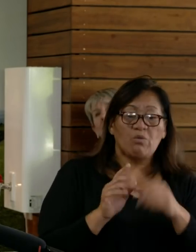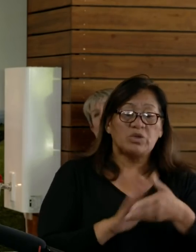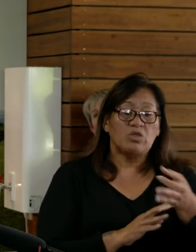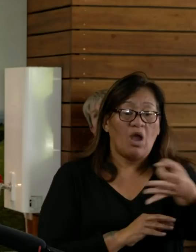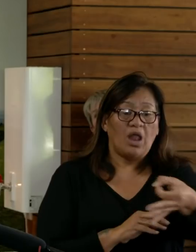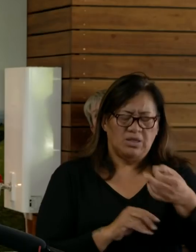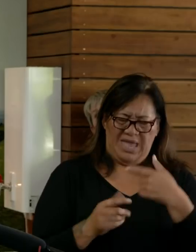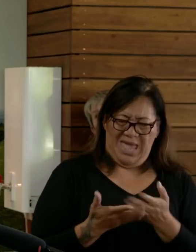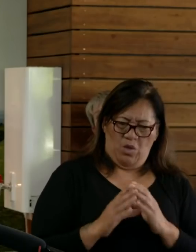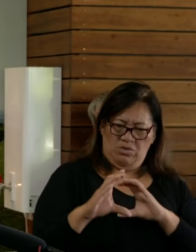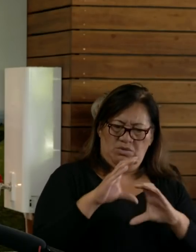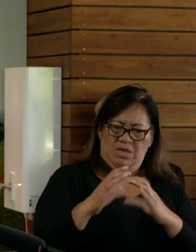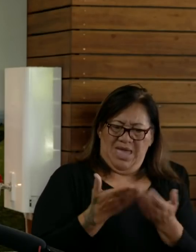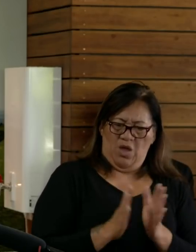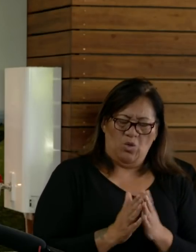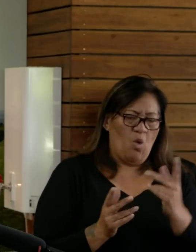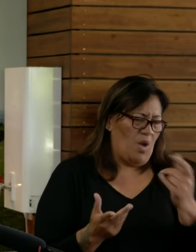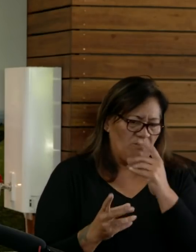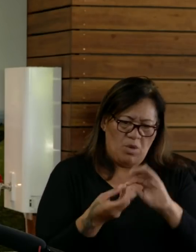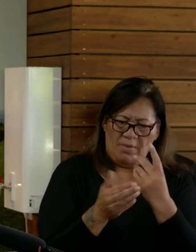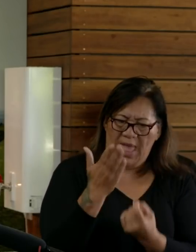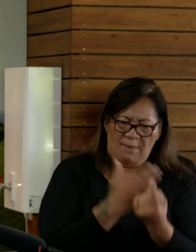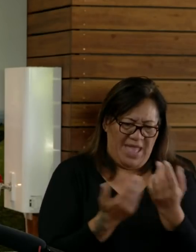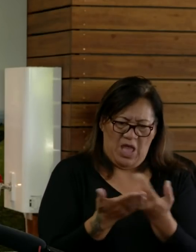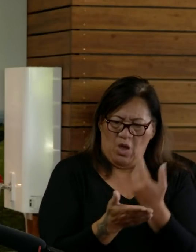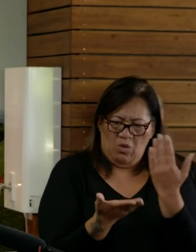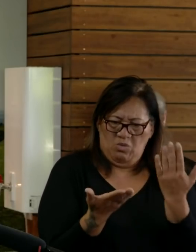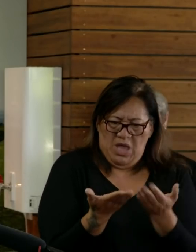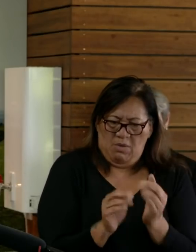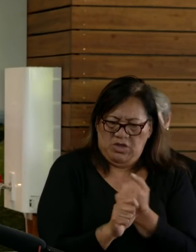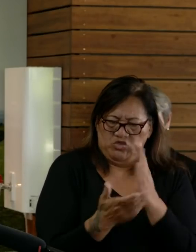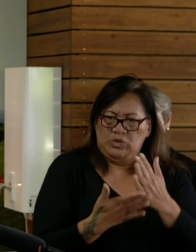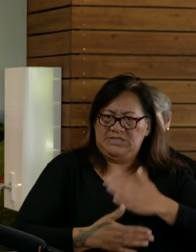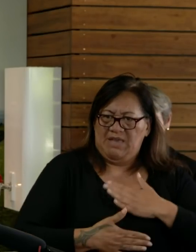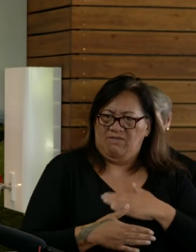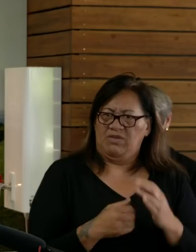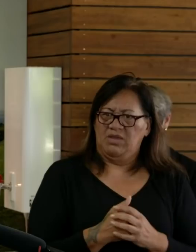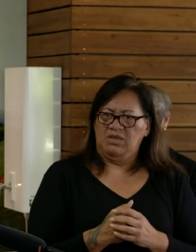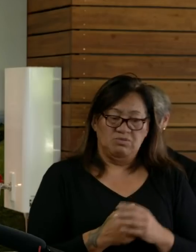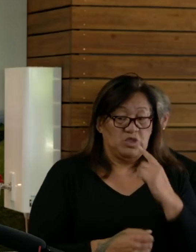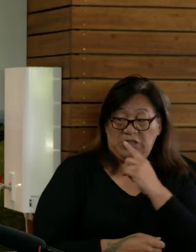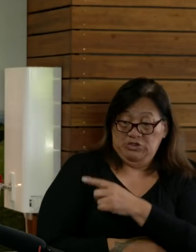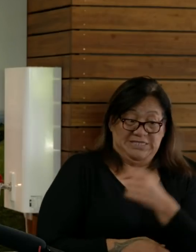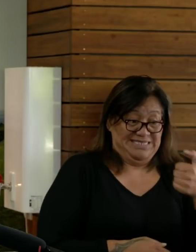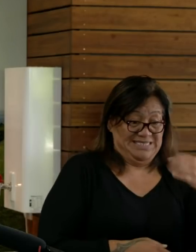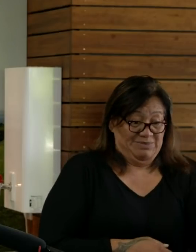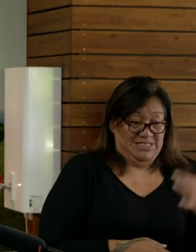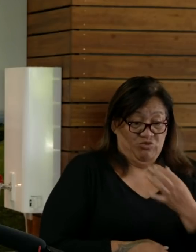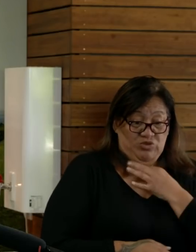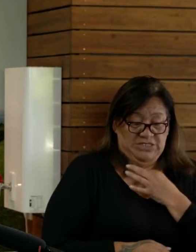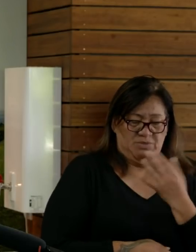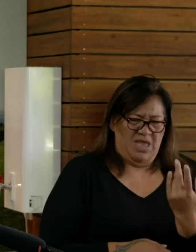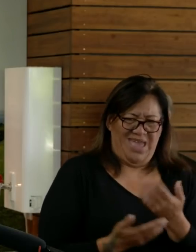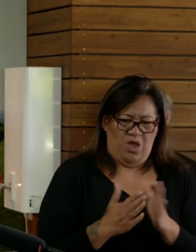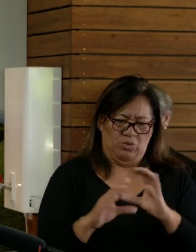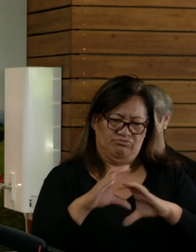kinds of levels, and what the fail-safes were, even though it was 6%, if that 6% was, you know. So